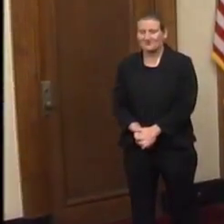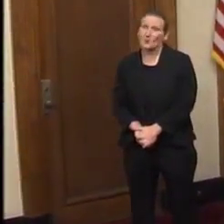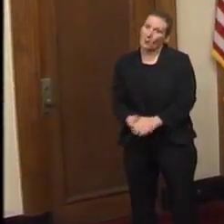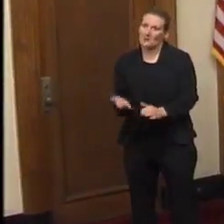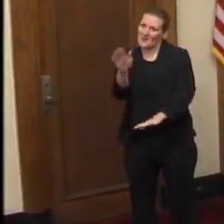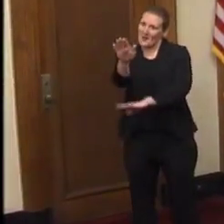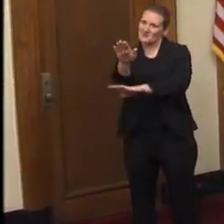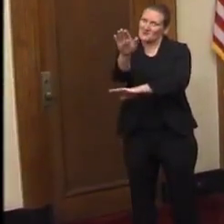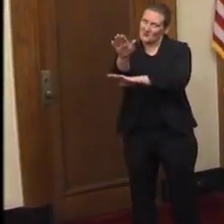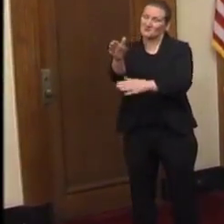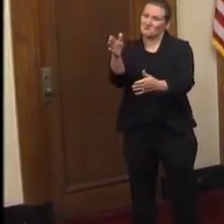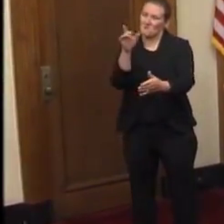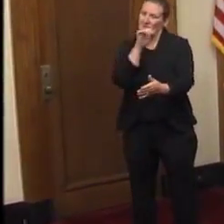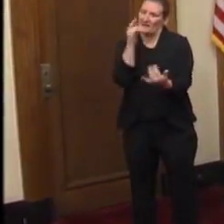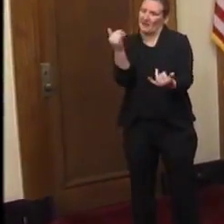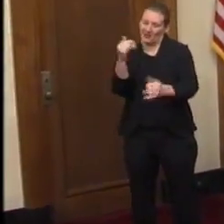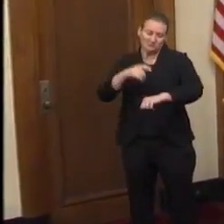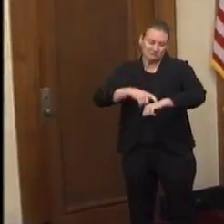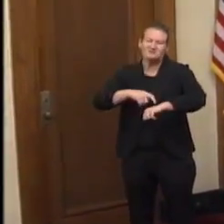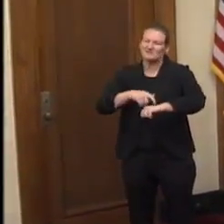or afternoon, as it is.